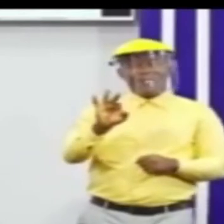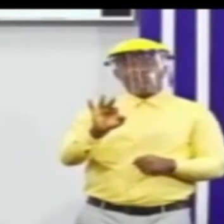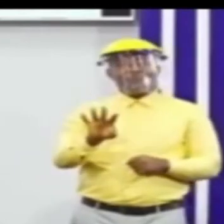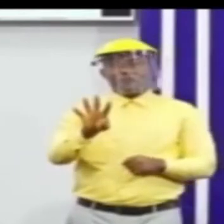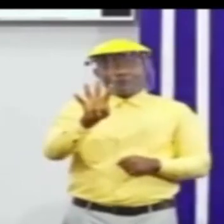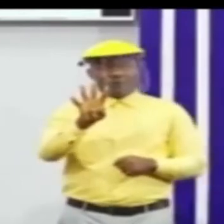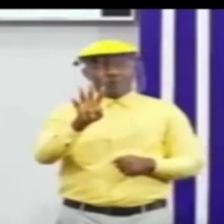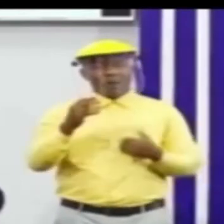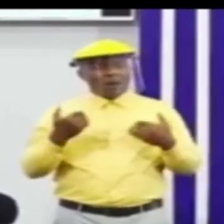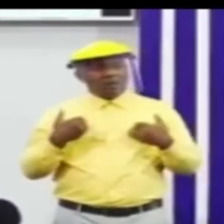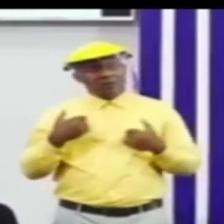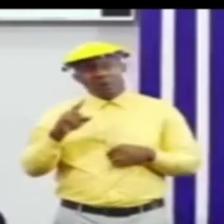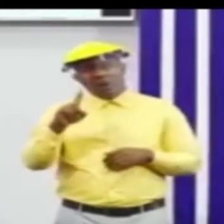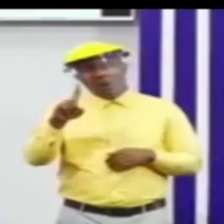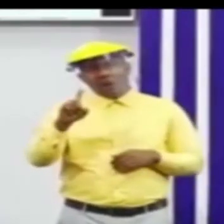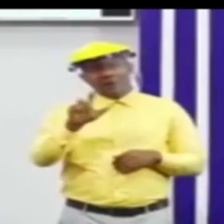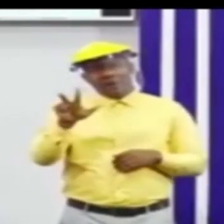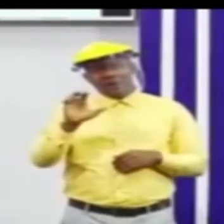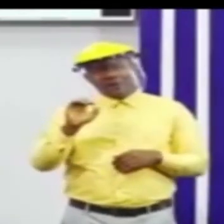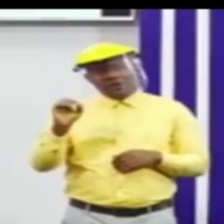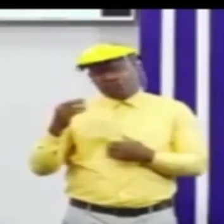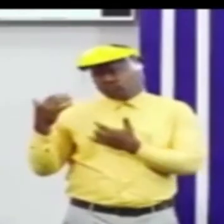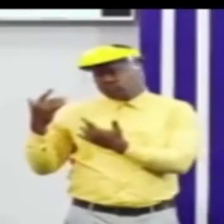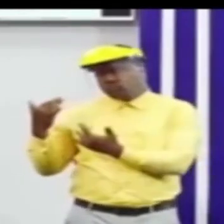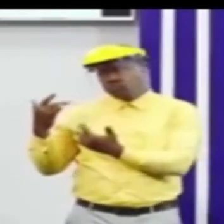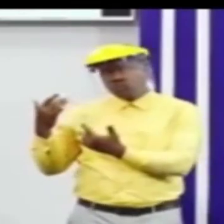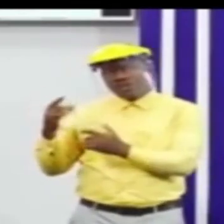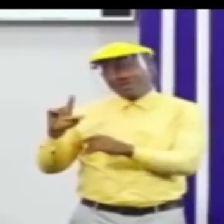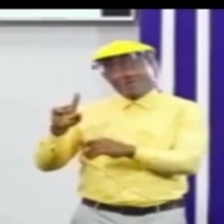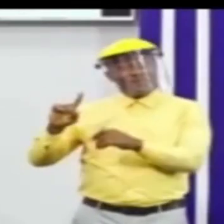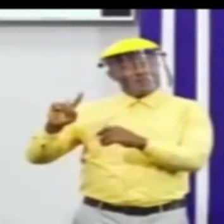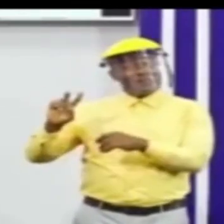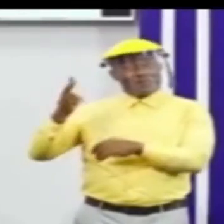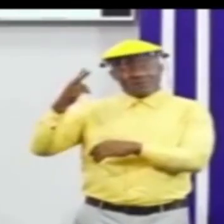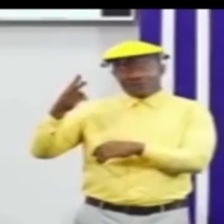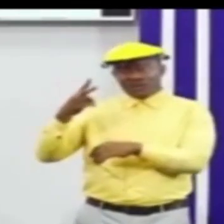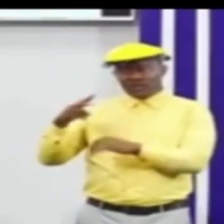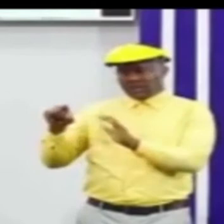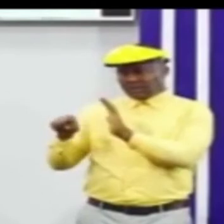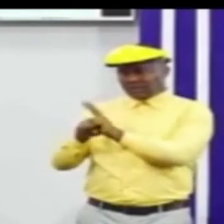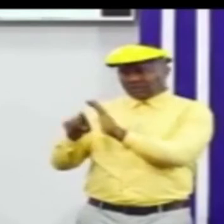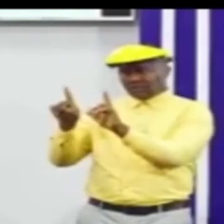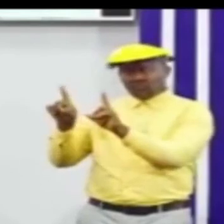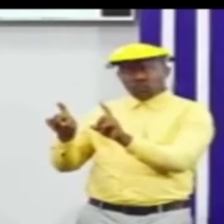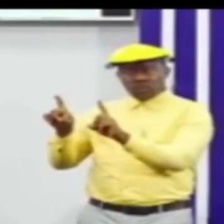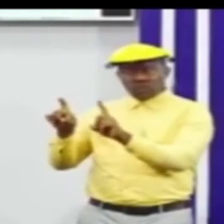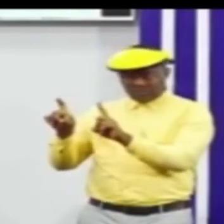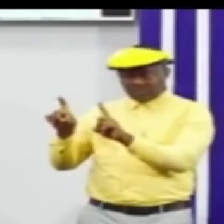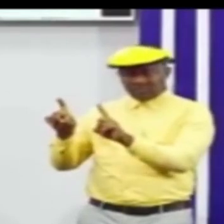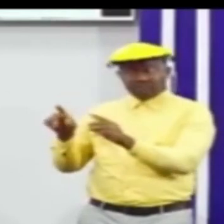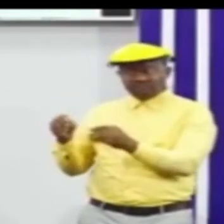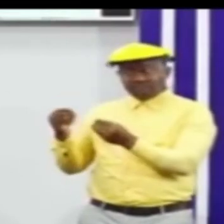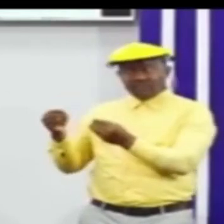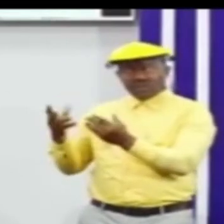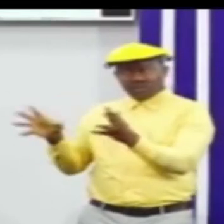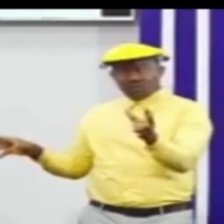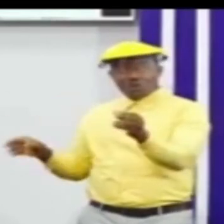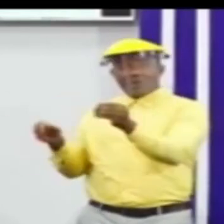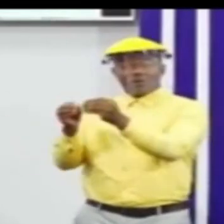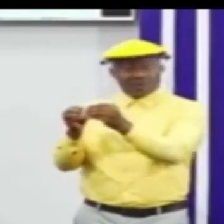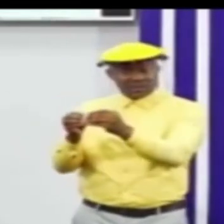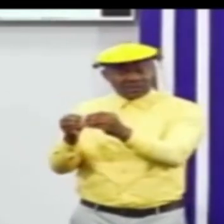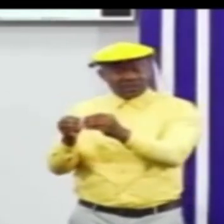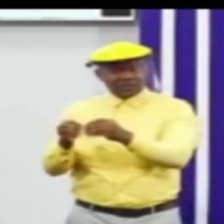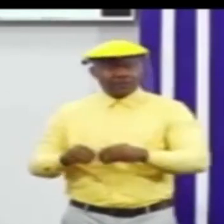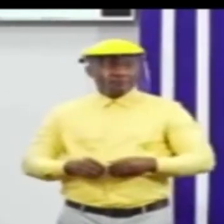494, and we have about 180 awaiting their second negative test, which will give us, which will increase the number of